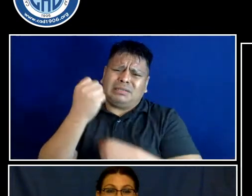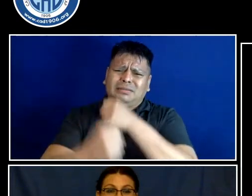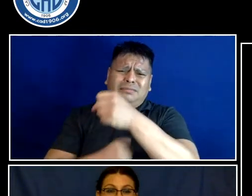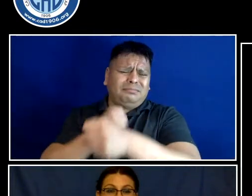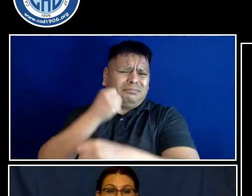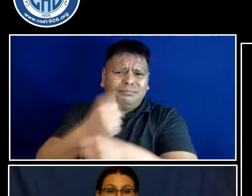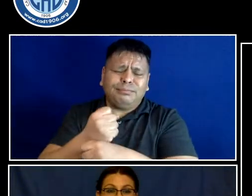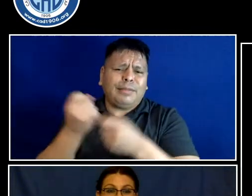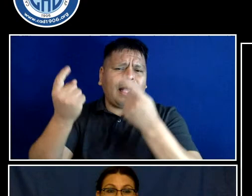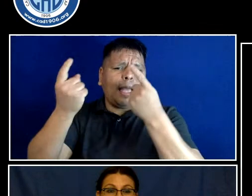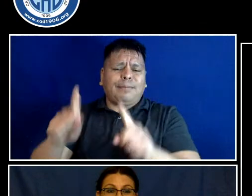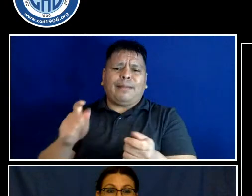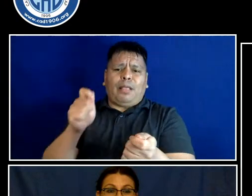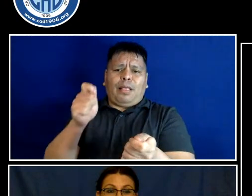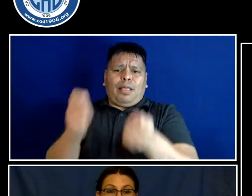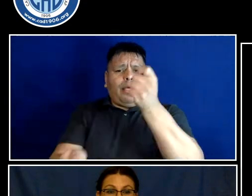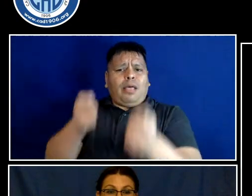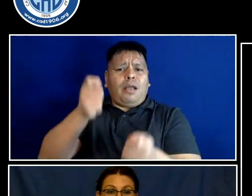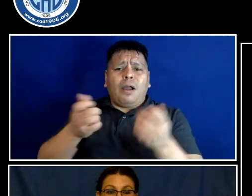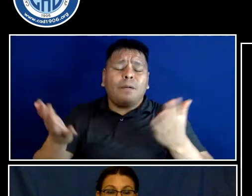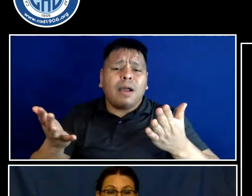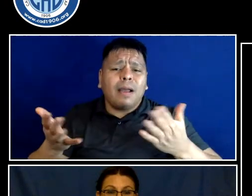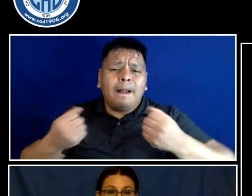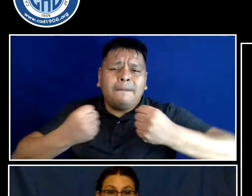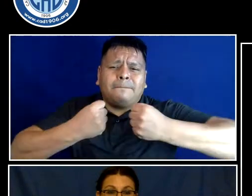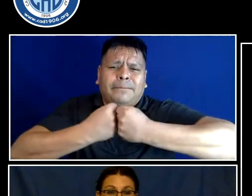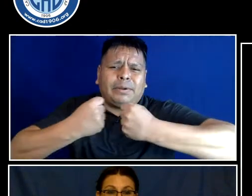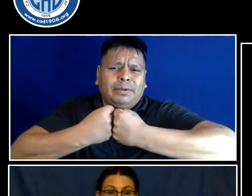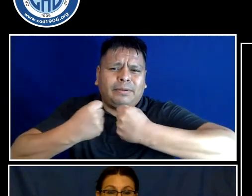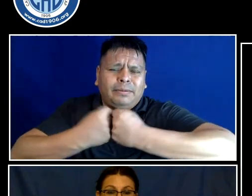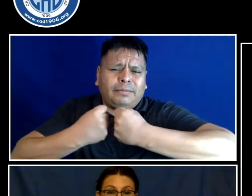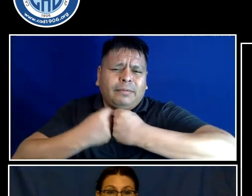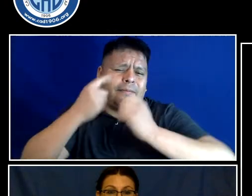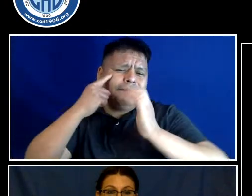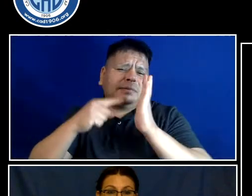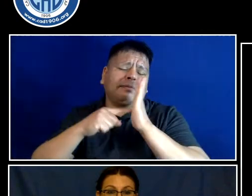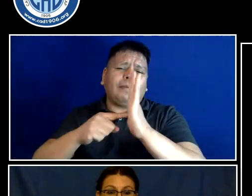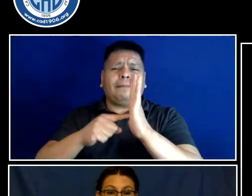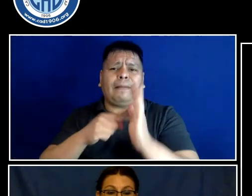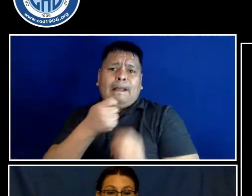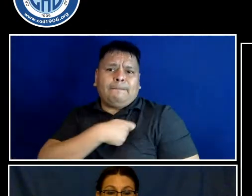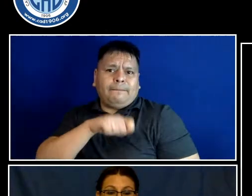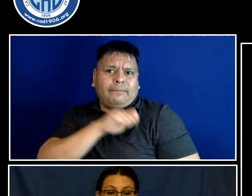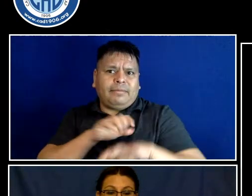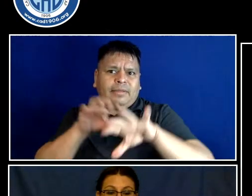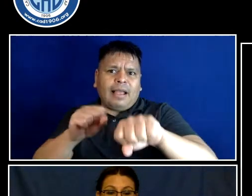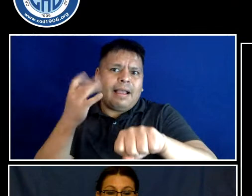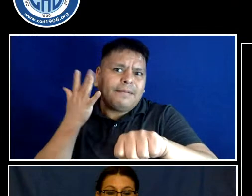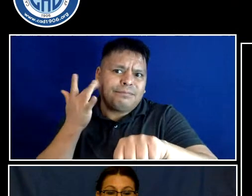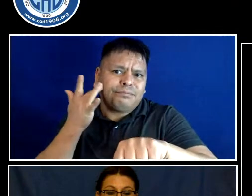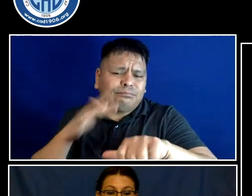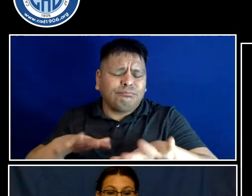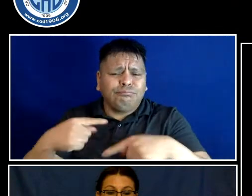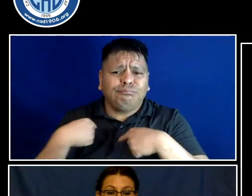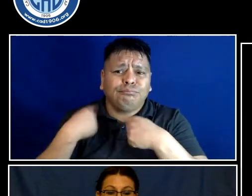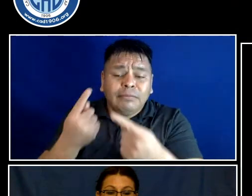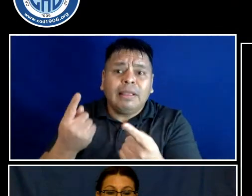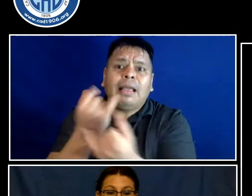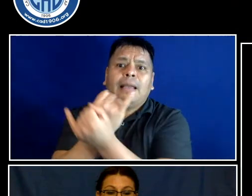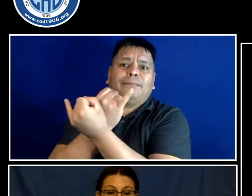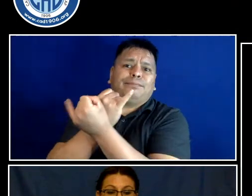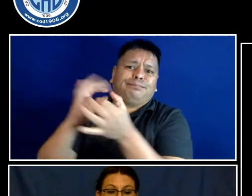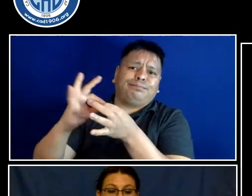from New Spanish land or New Spain land and was living there for many years. And then when